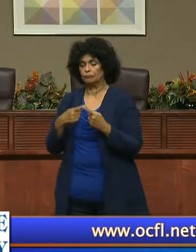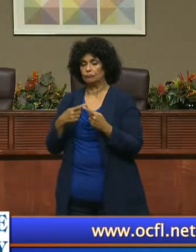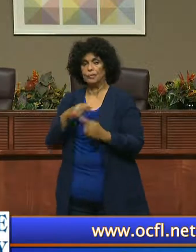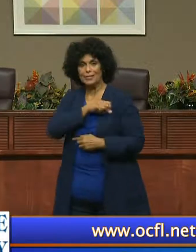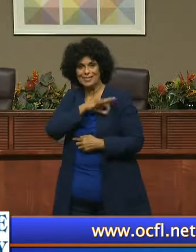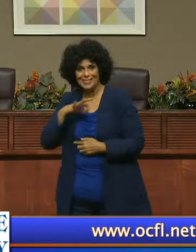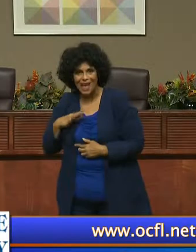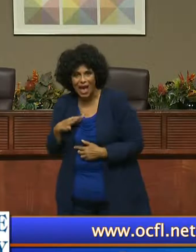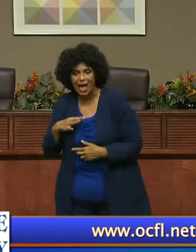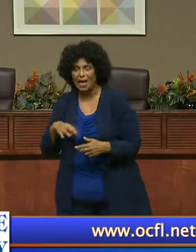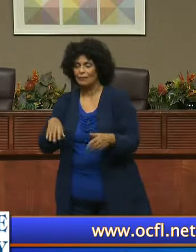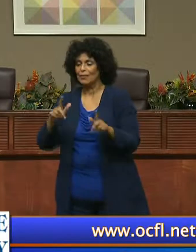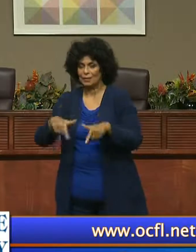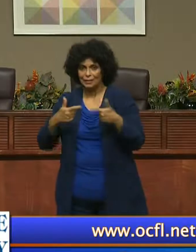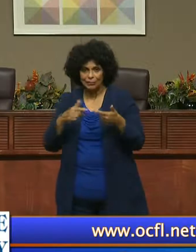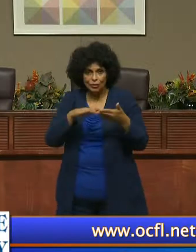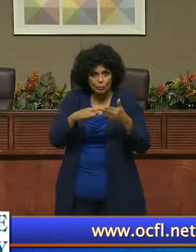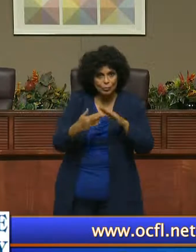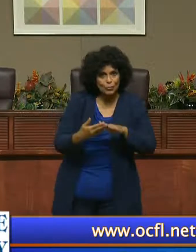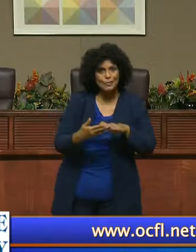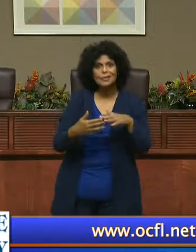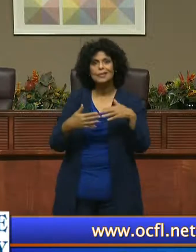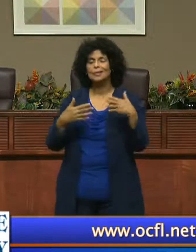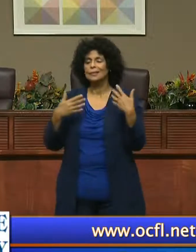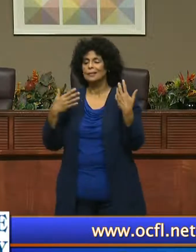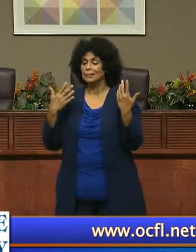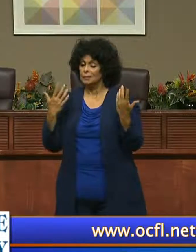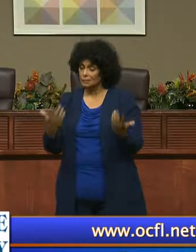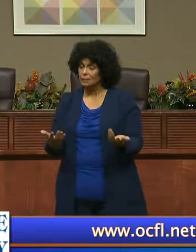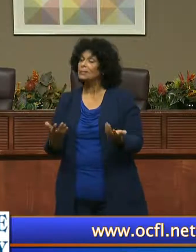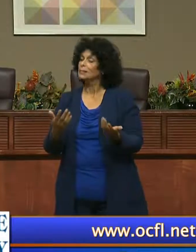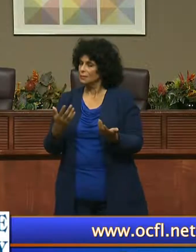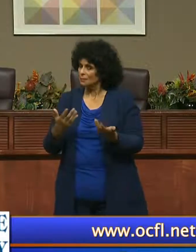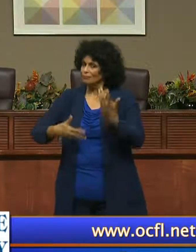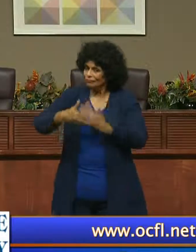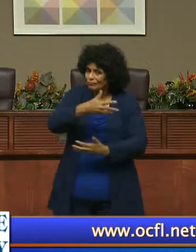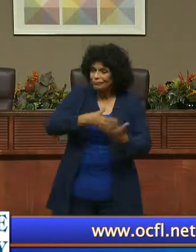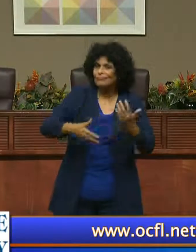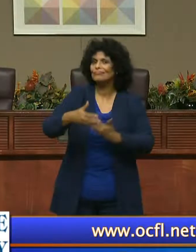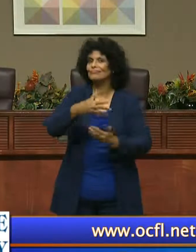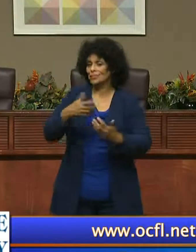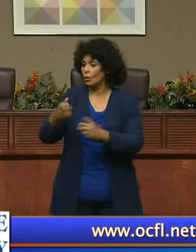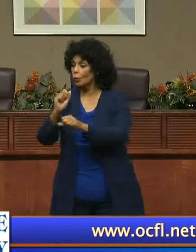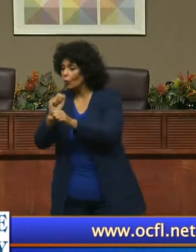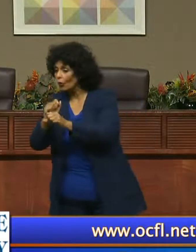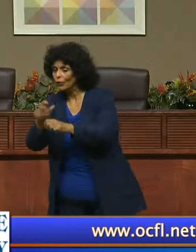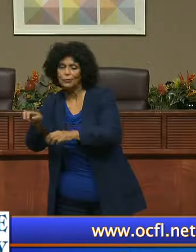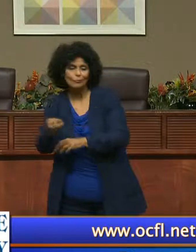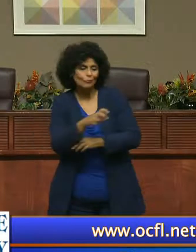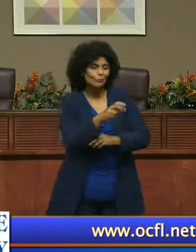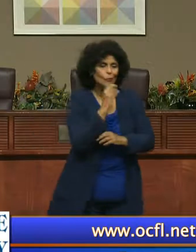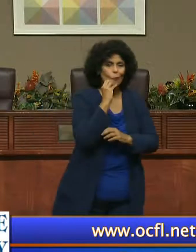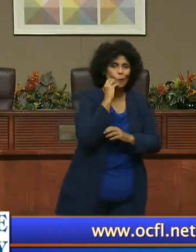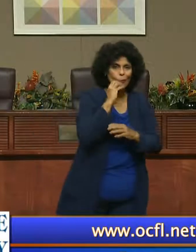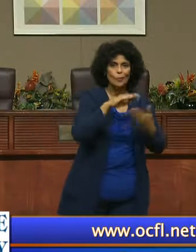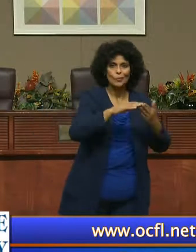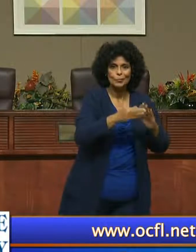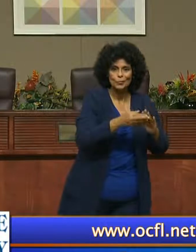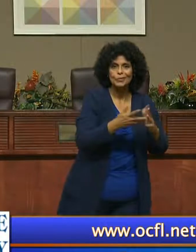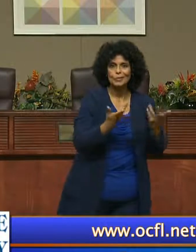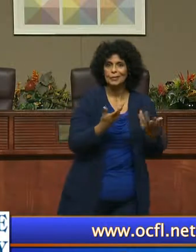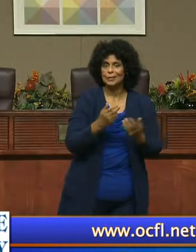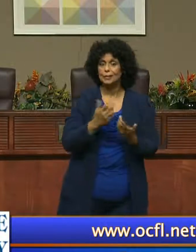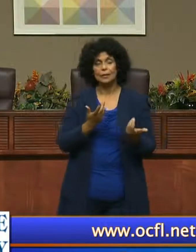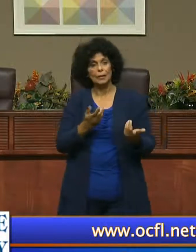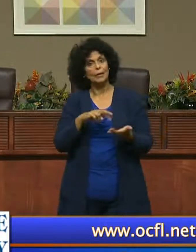community, lives in the community, that interacts in the environment outside of the jail, and